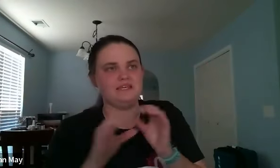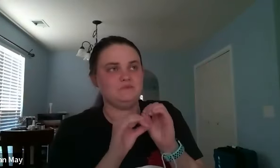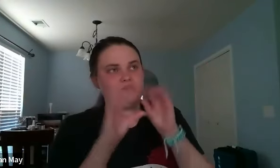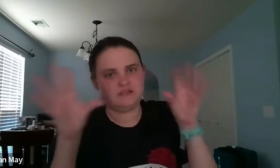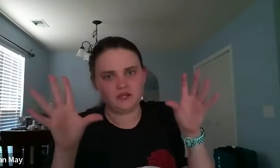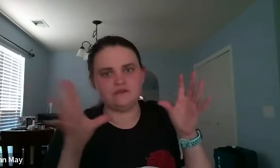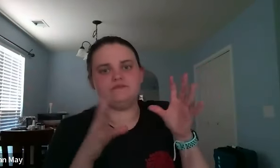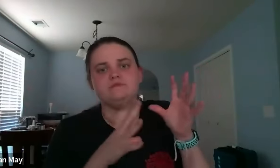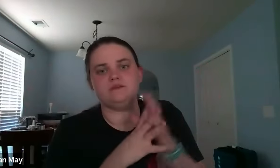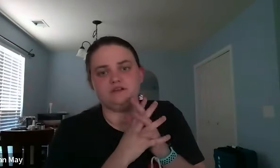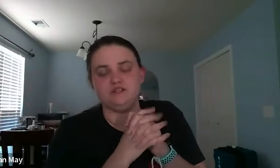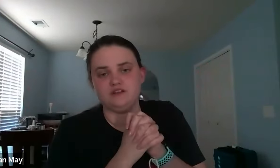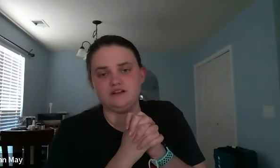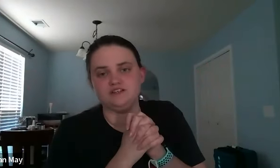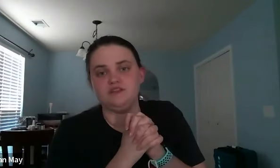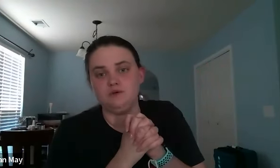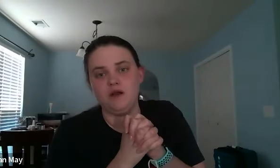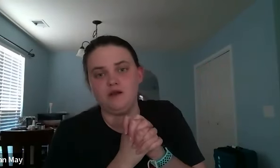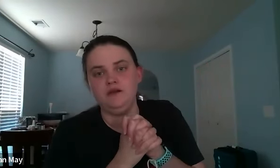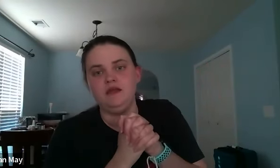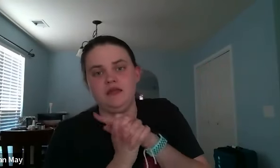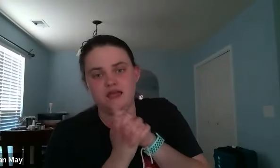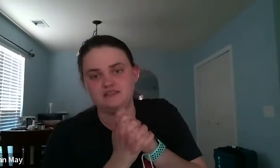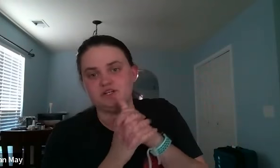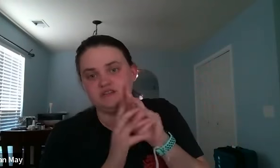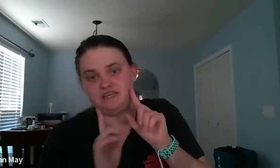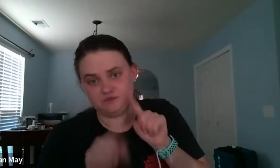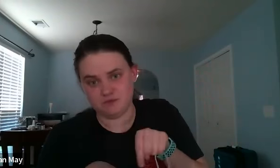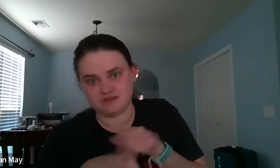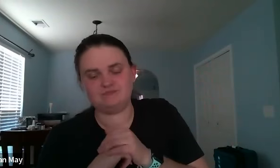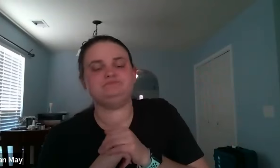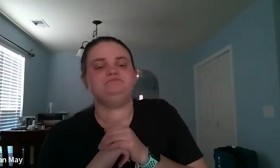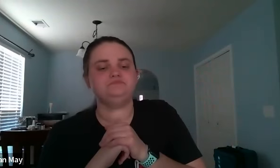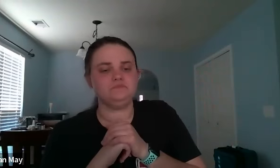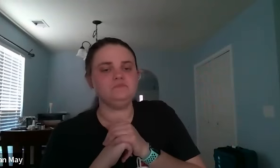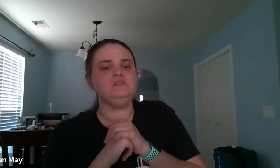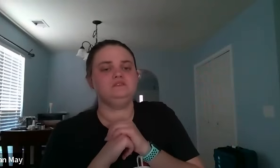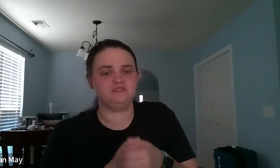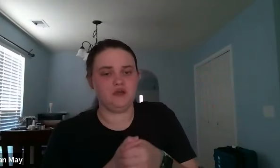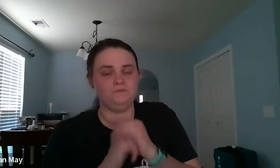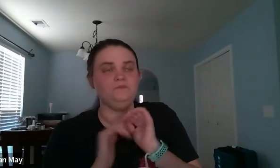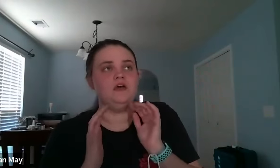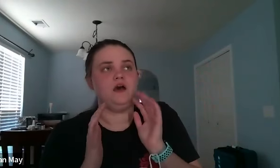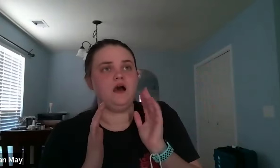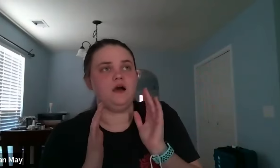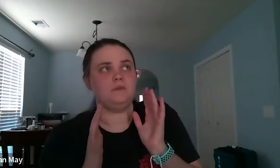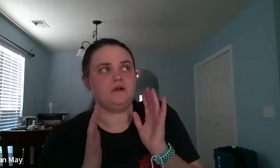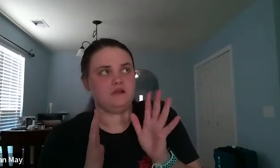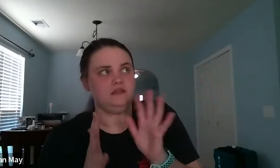it more clear for the person you're talking to that you are asking a question that needs a response. So, all right, and